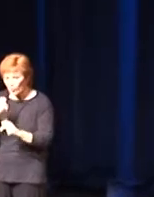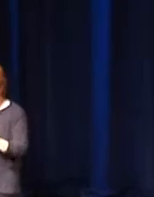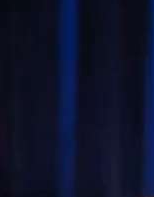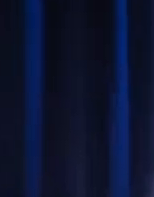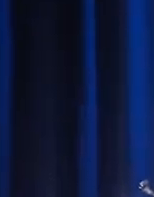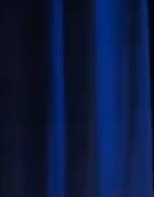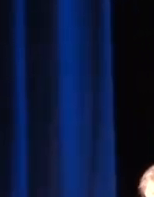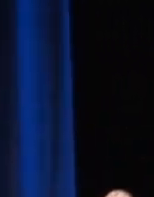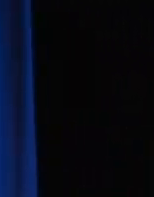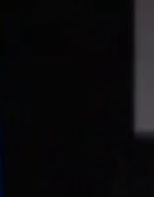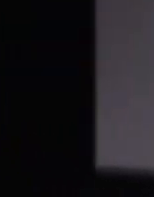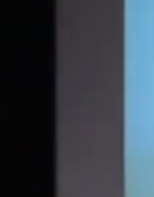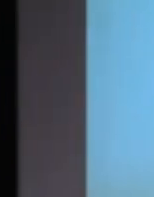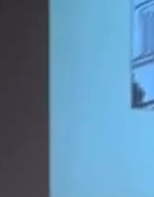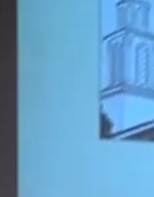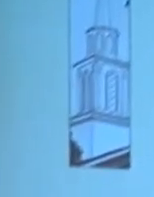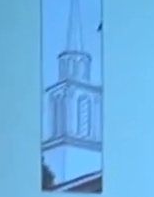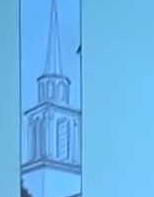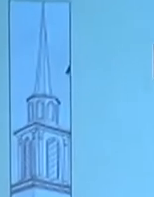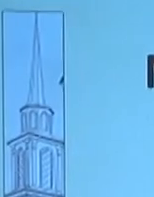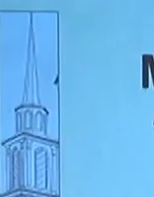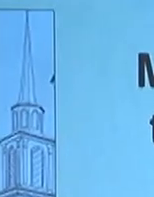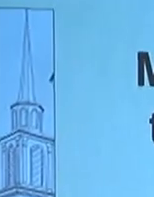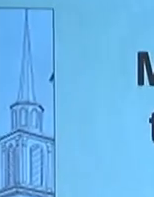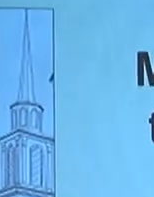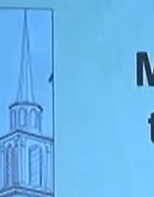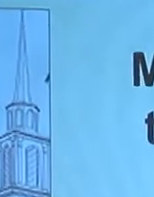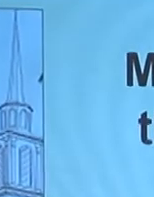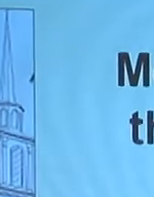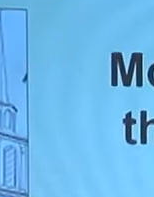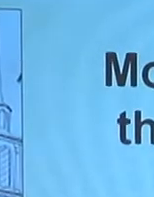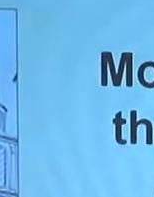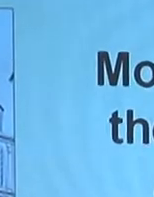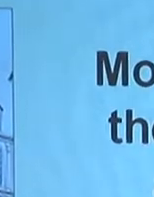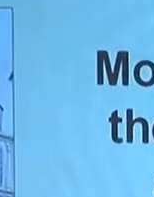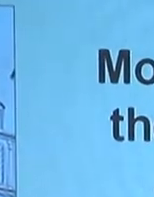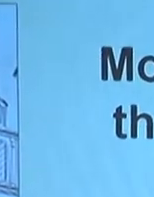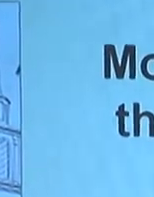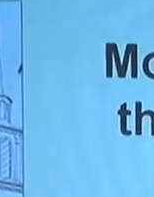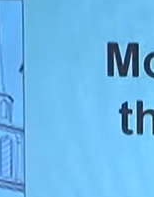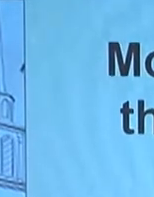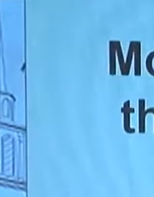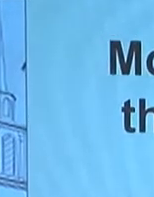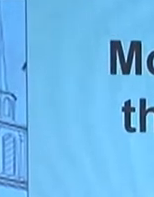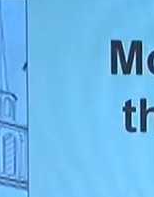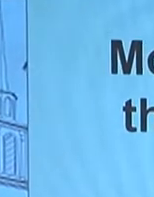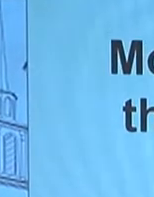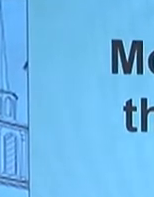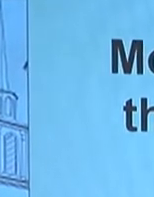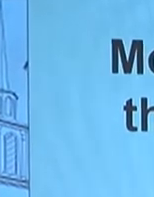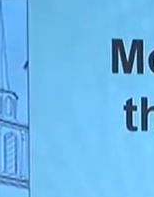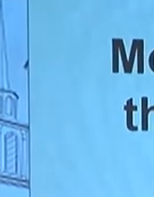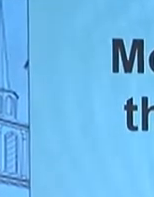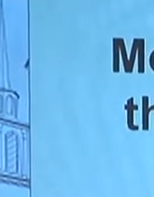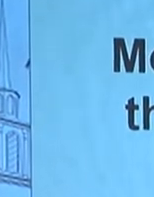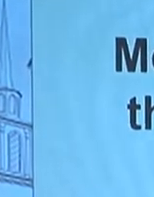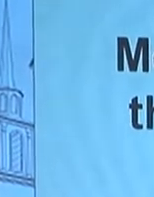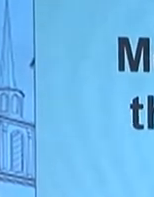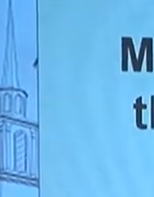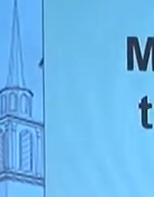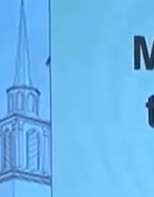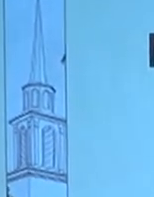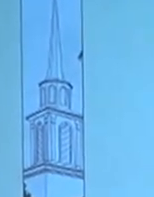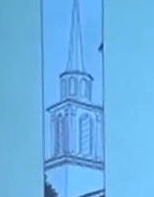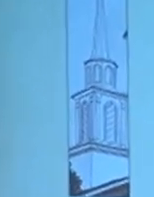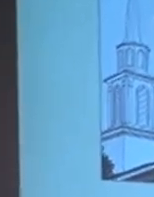this generalized generic steeple. I only see specific ones. You know, like in the movie, the word shoe is said, and a